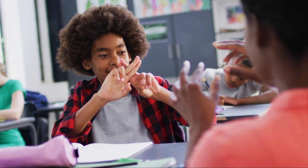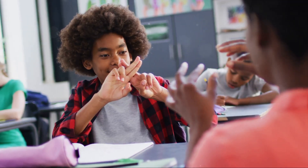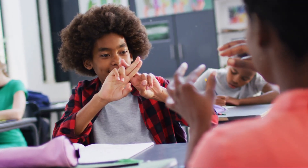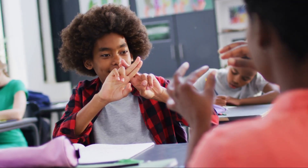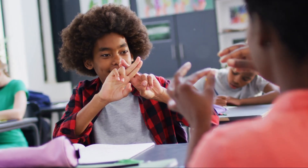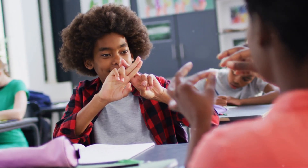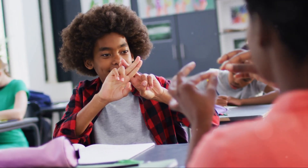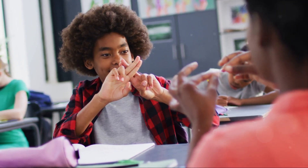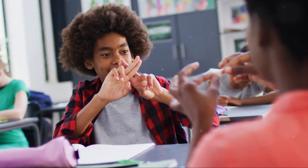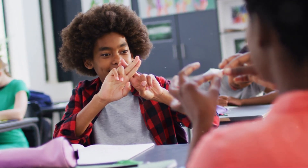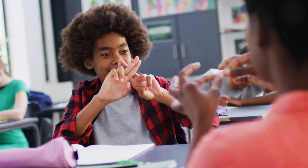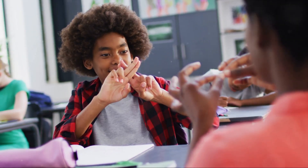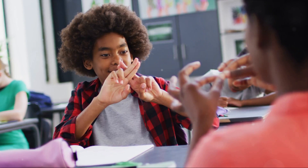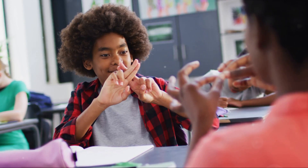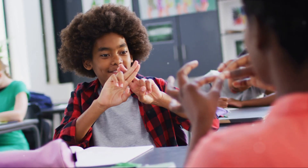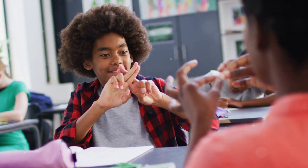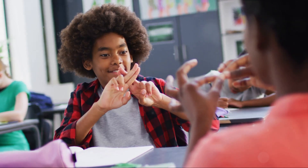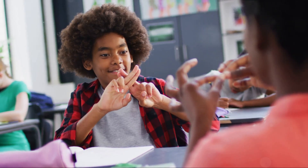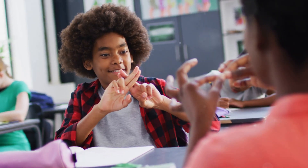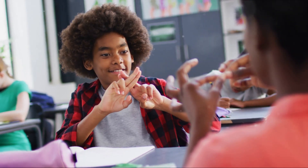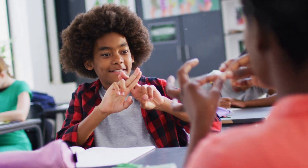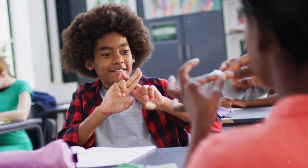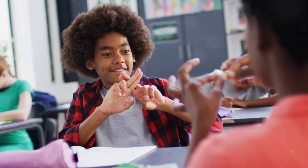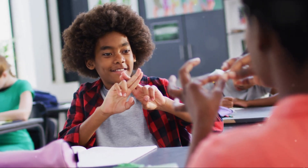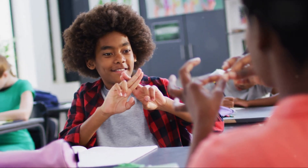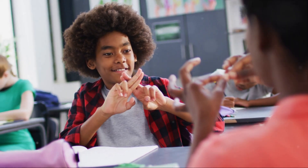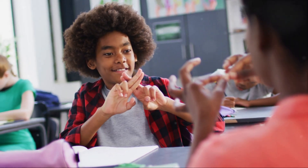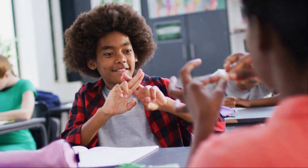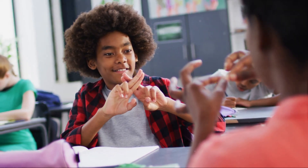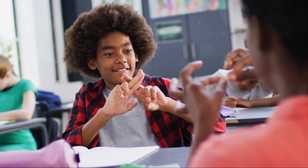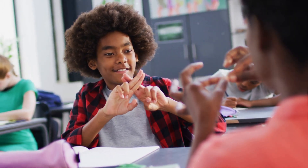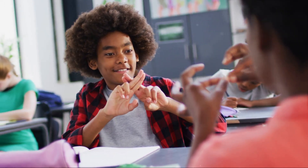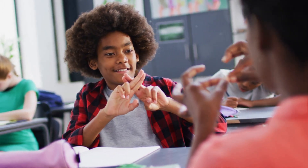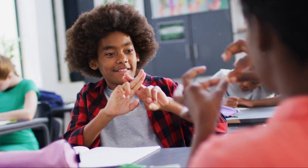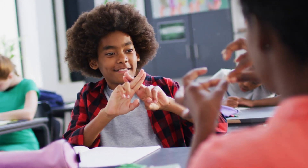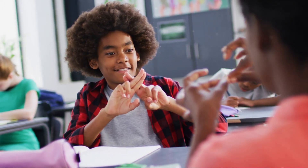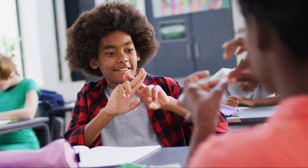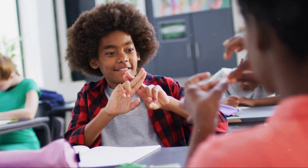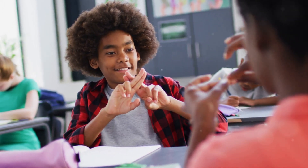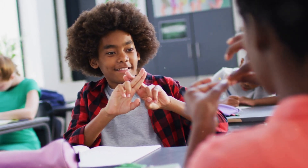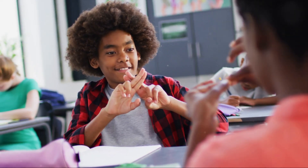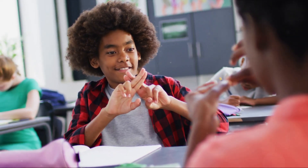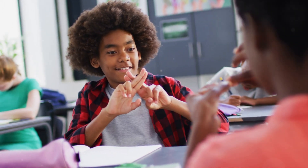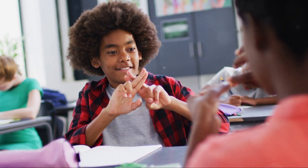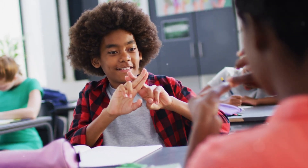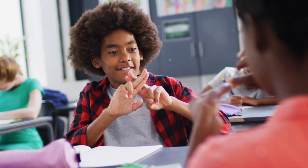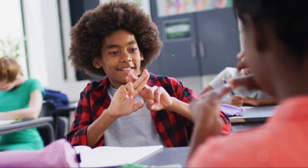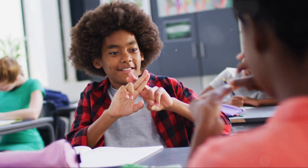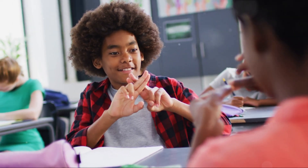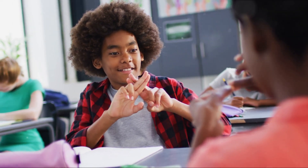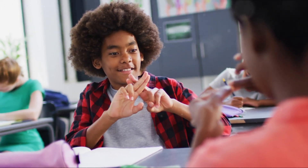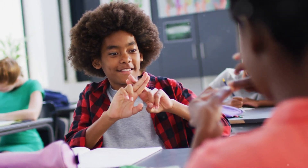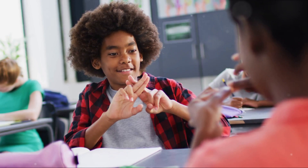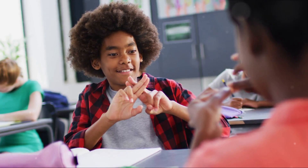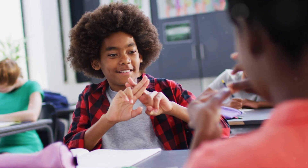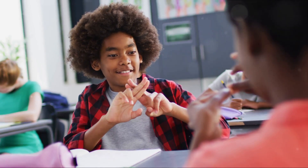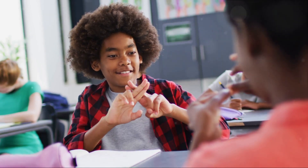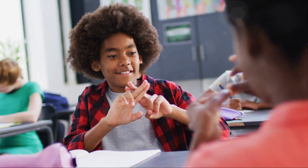trove of information about deaf culture designed to help you better understand the deaf community and prepare you to communicate effectively with deaf